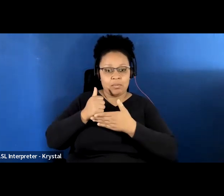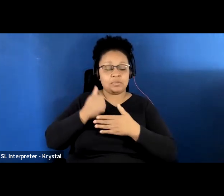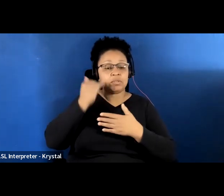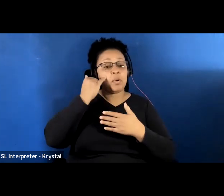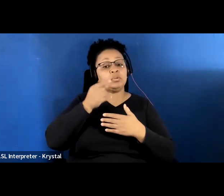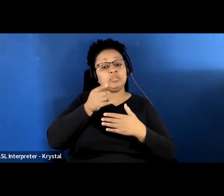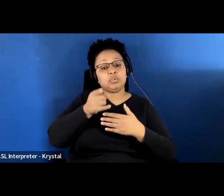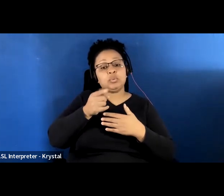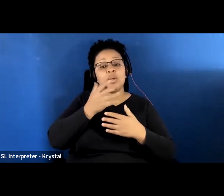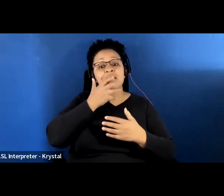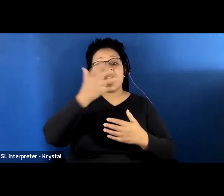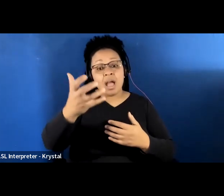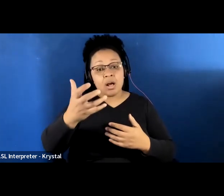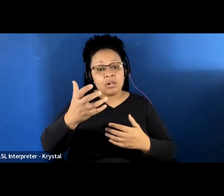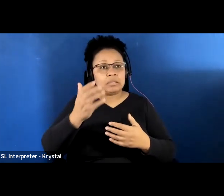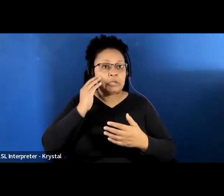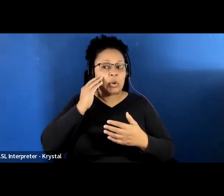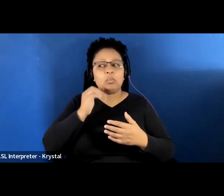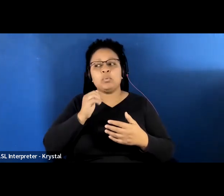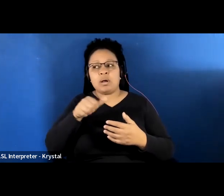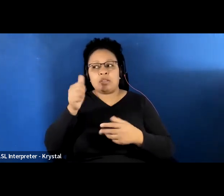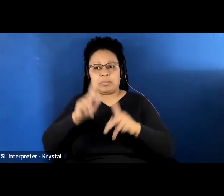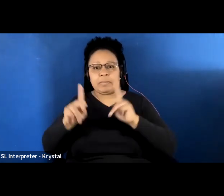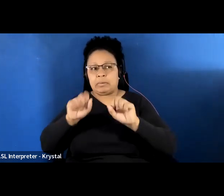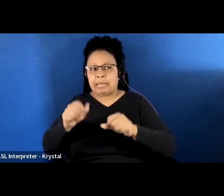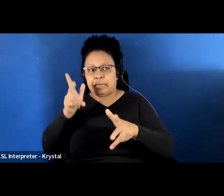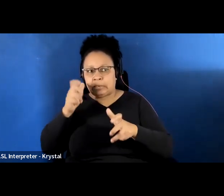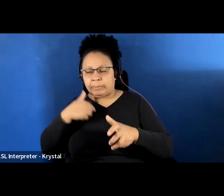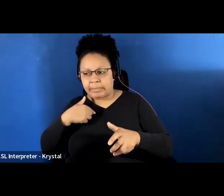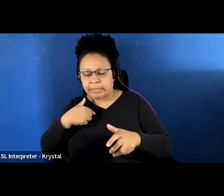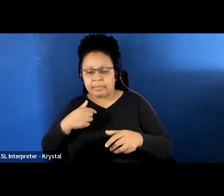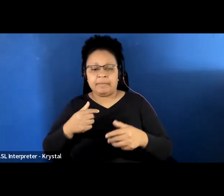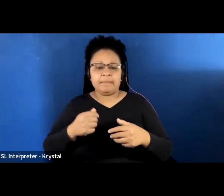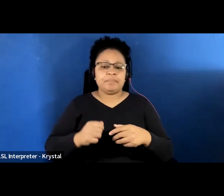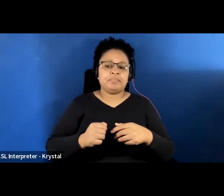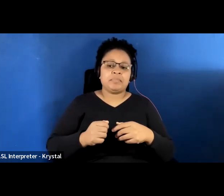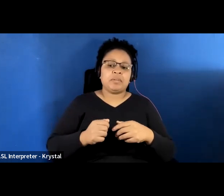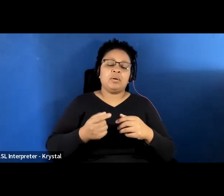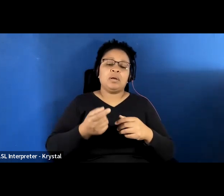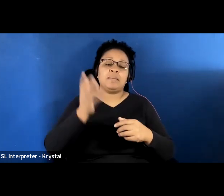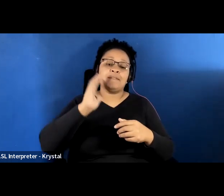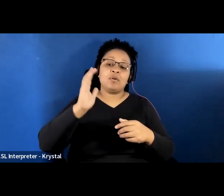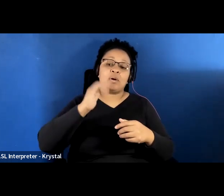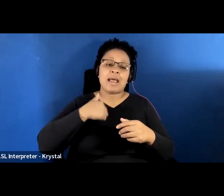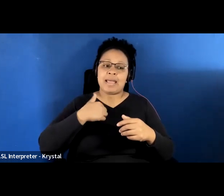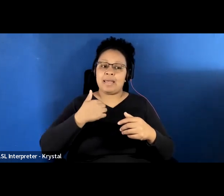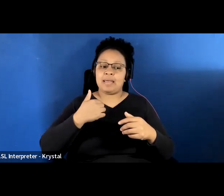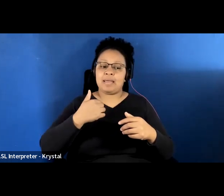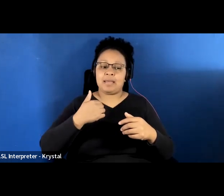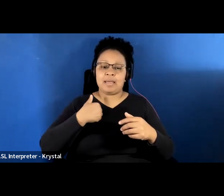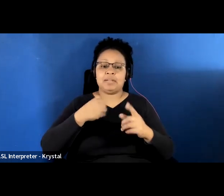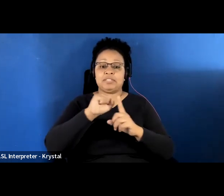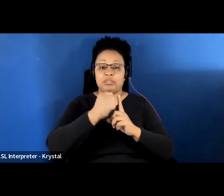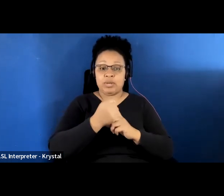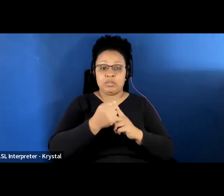you. I've also had times where the situation was getting very tense, and